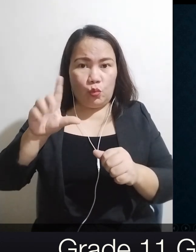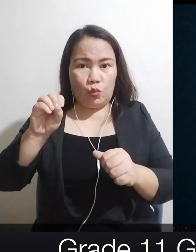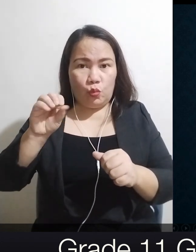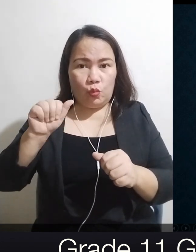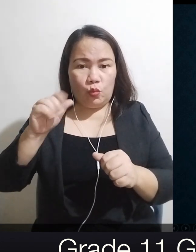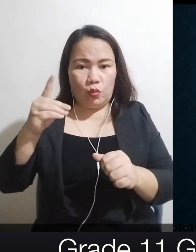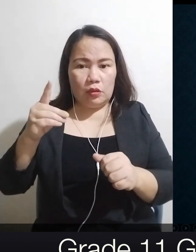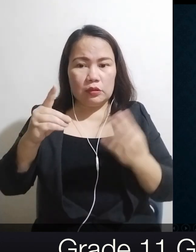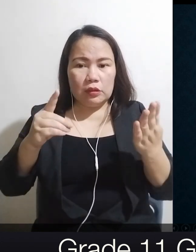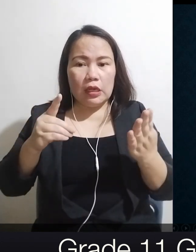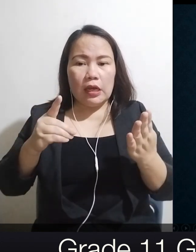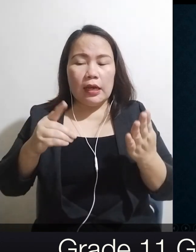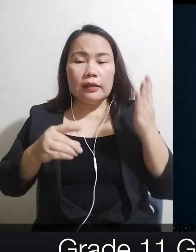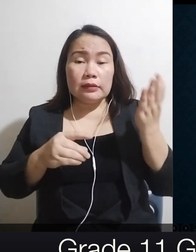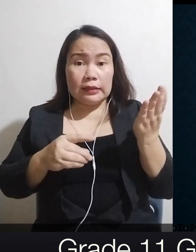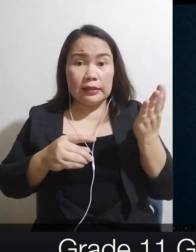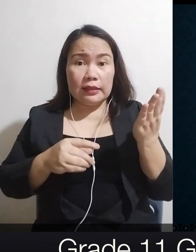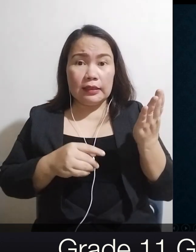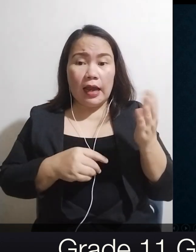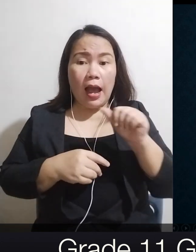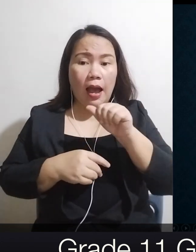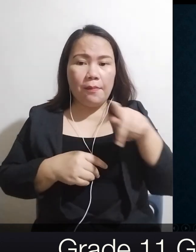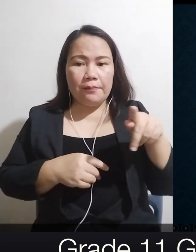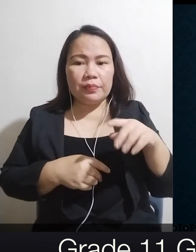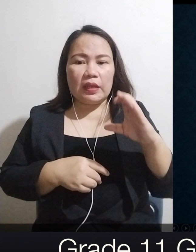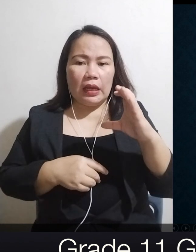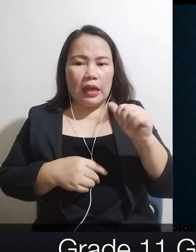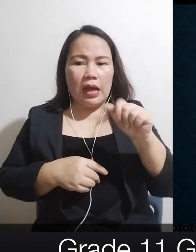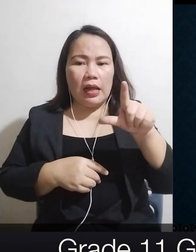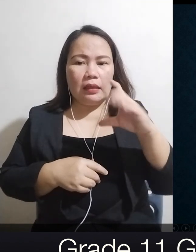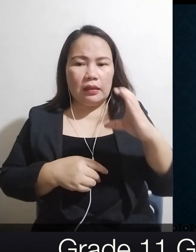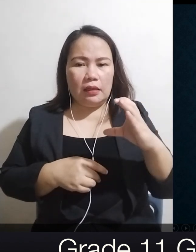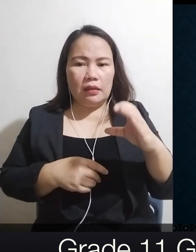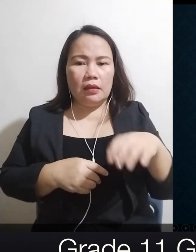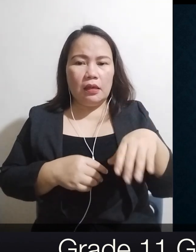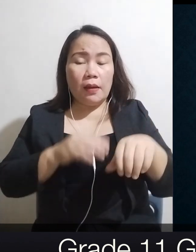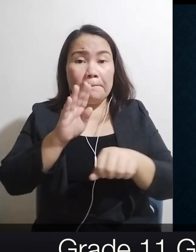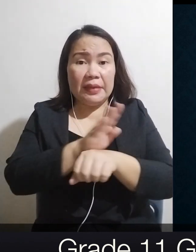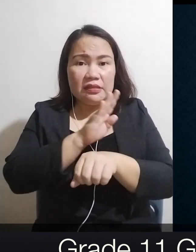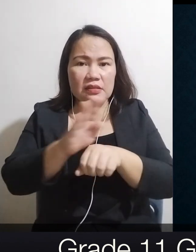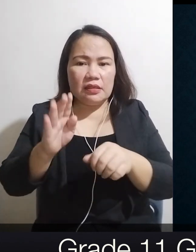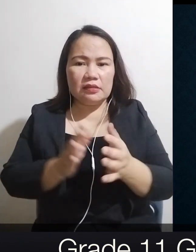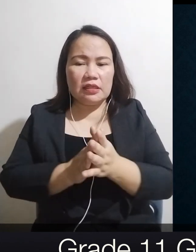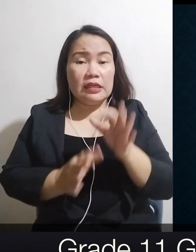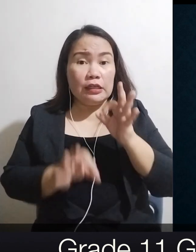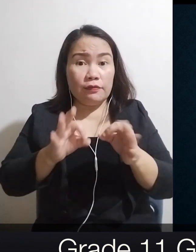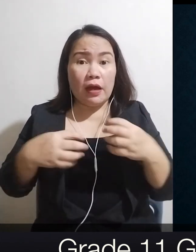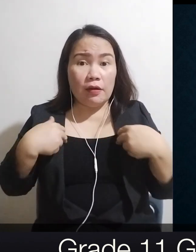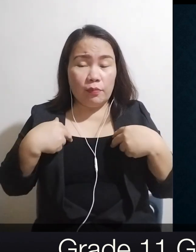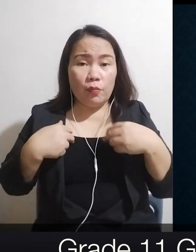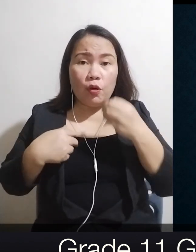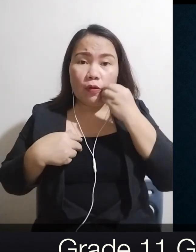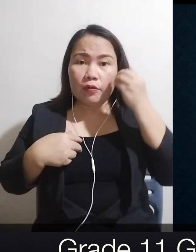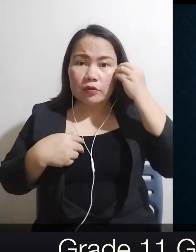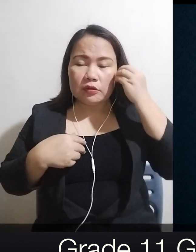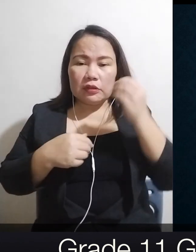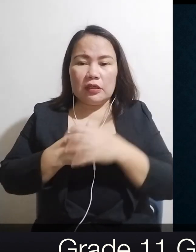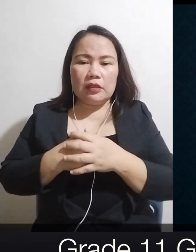Business, okay, para magamit nyo kapag nag-check kayo, lalo na kapag meron kayong mga assignment or exercises